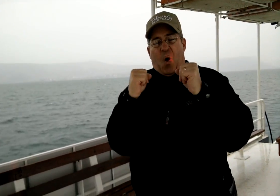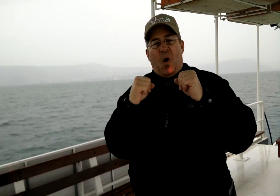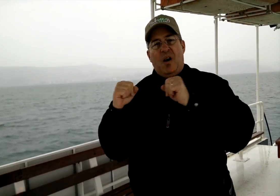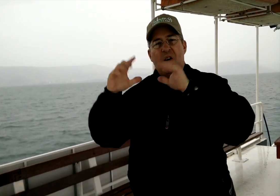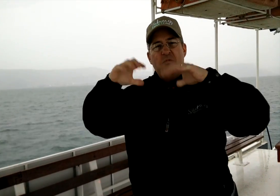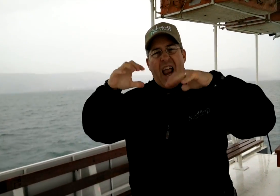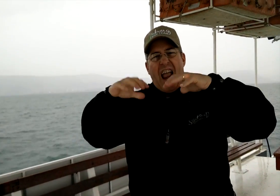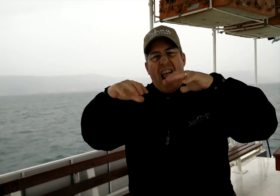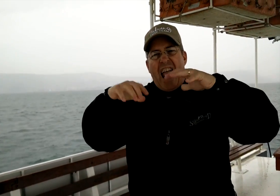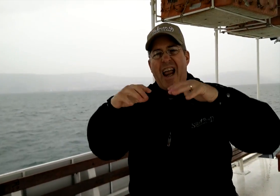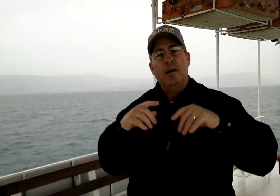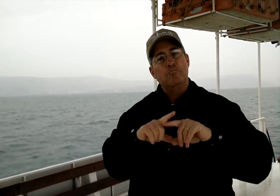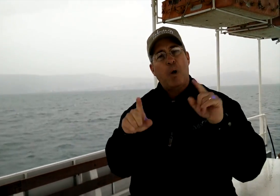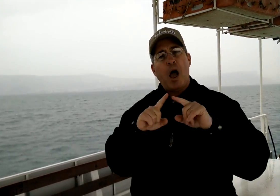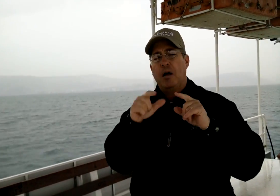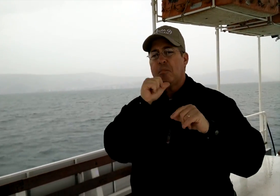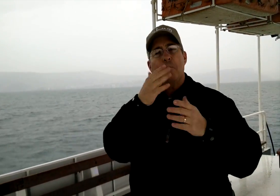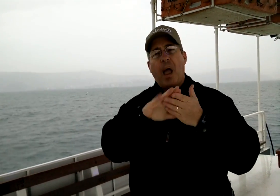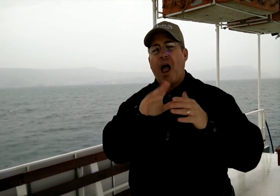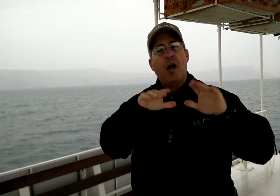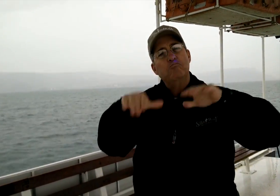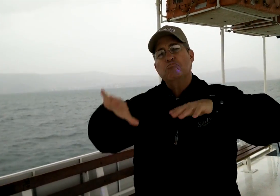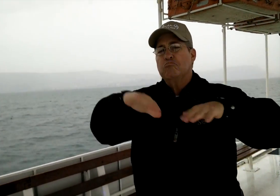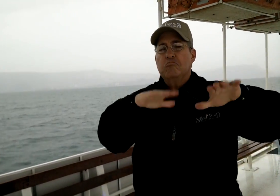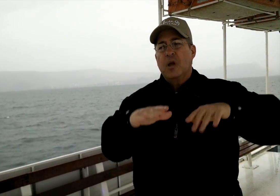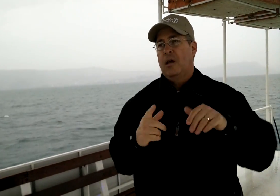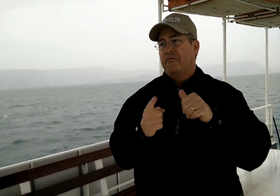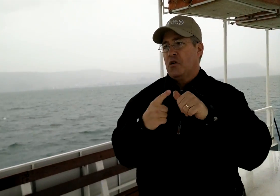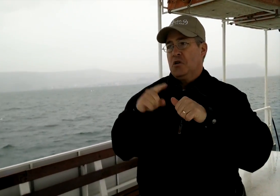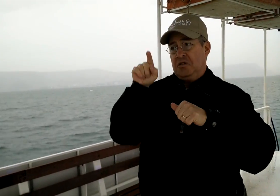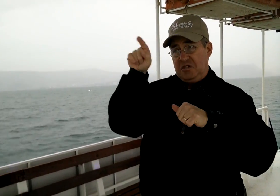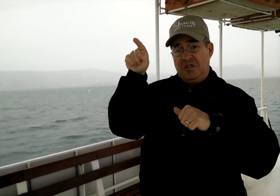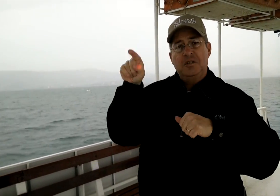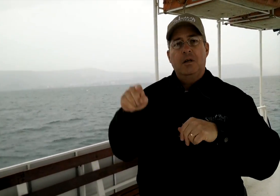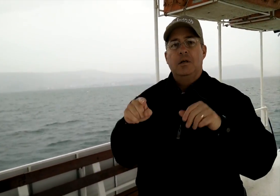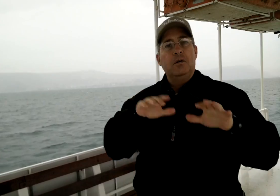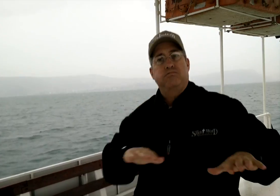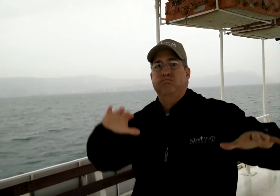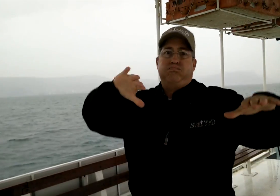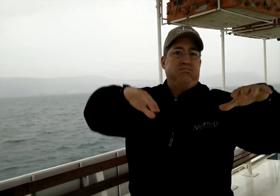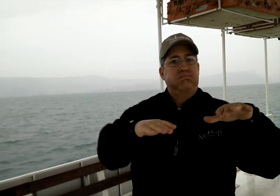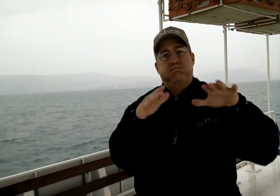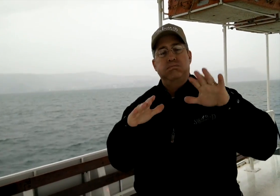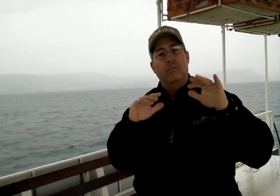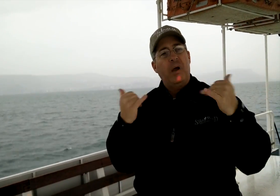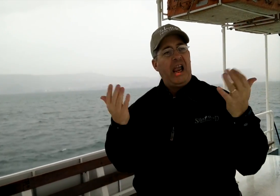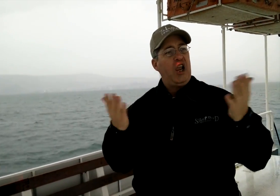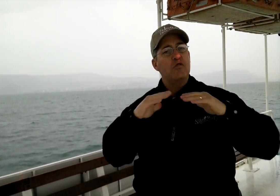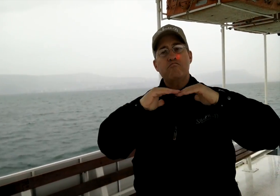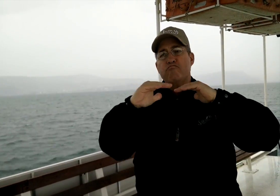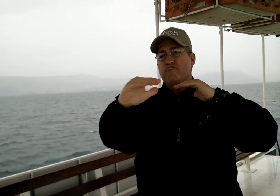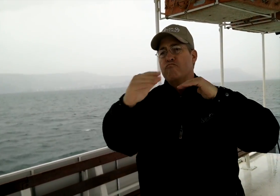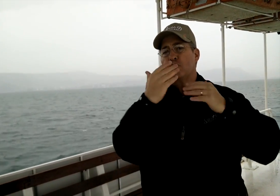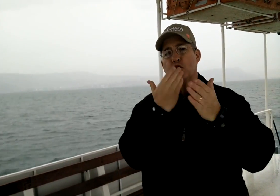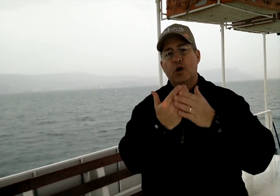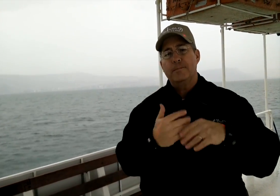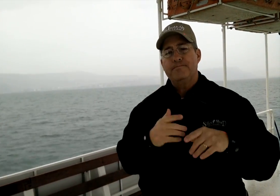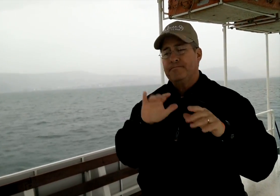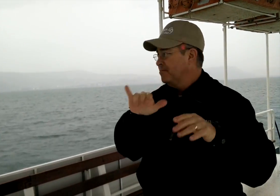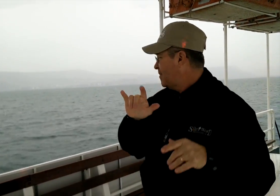It's cold today, it's rainy, but it's not too bad as far as being choppy. When we first started off, it was a little rough, and now